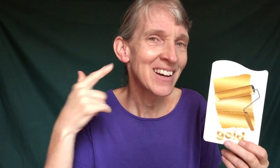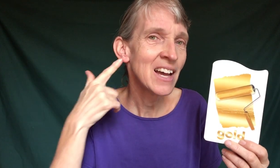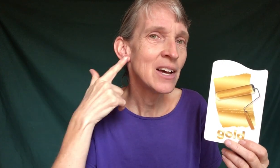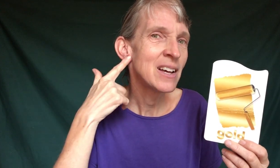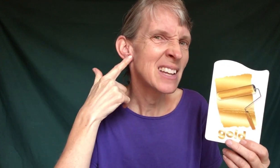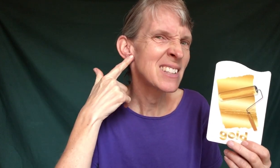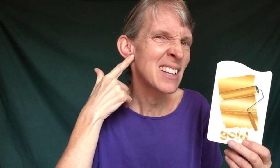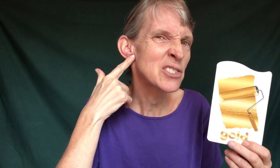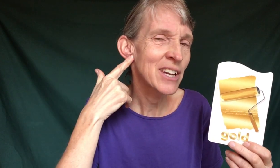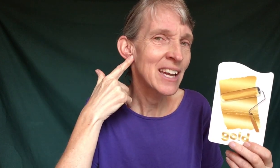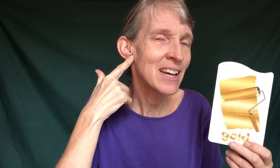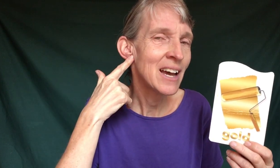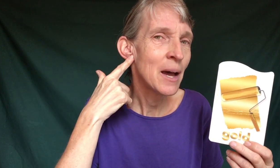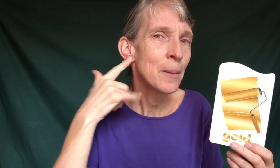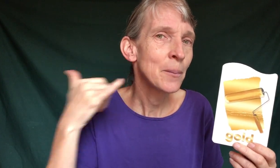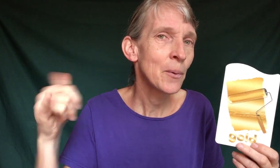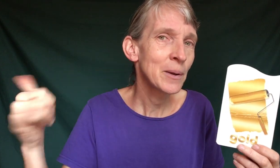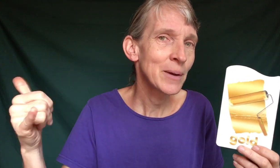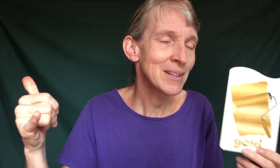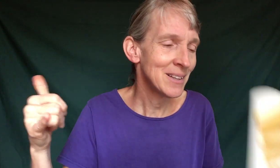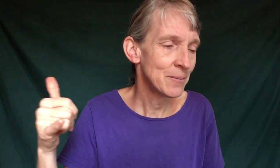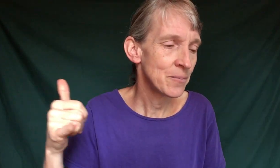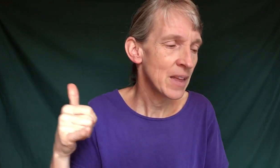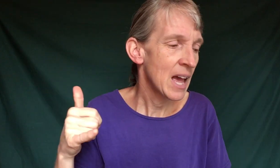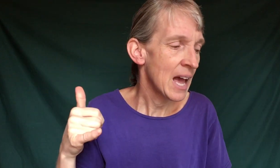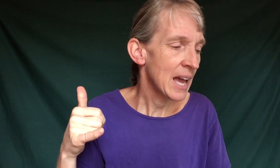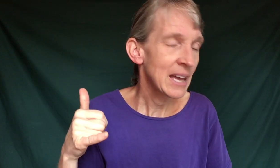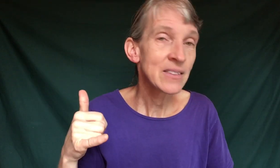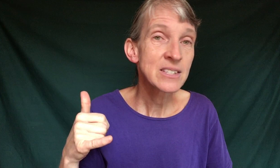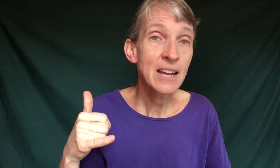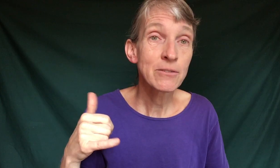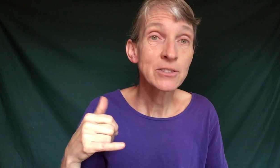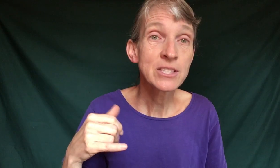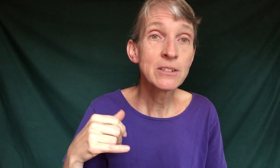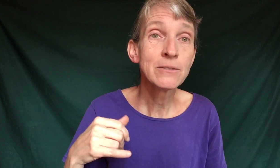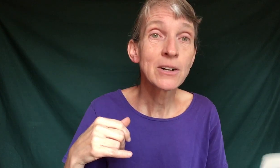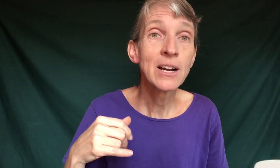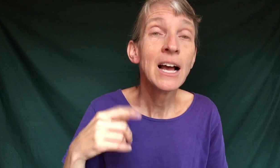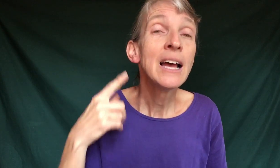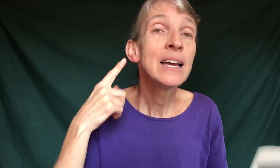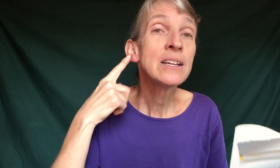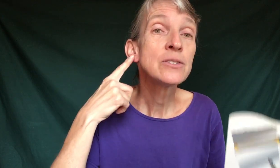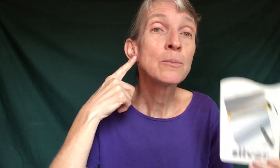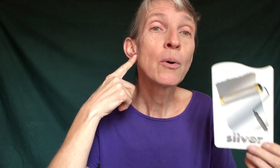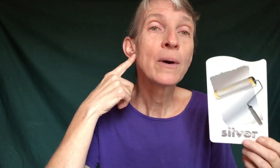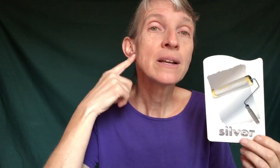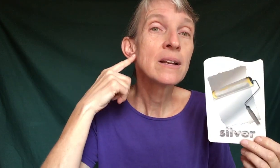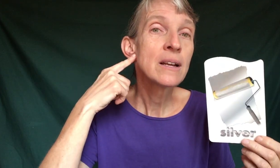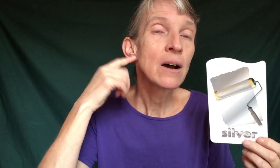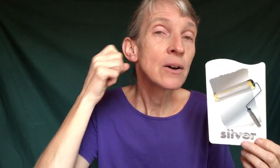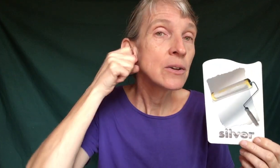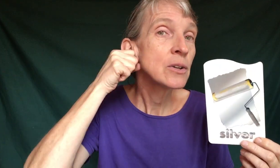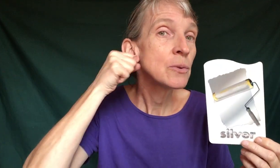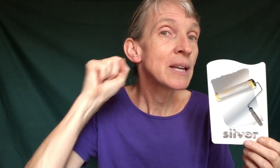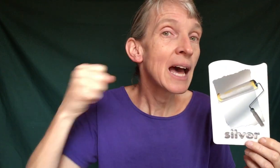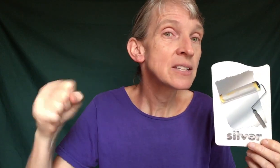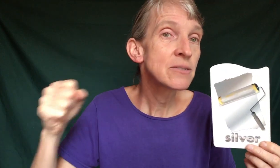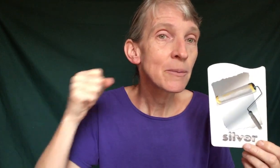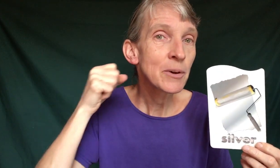That's a little tricky. Point wiggle. And the sign for silver is you point, or you can do an S from your